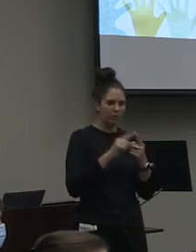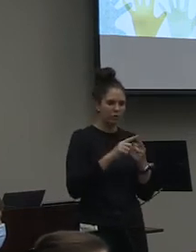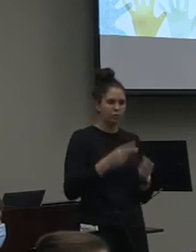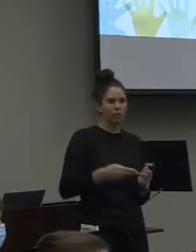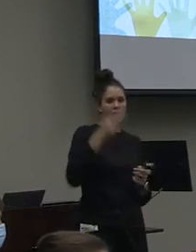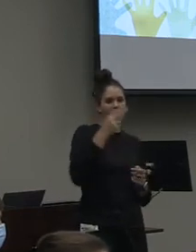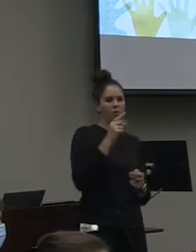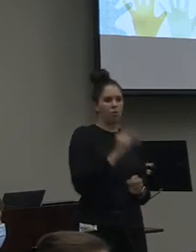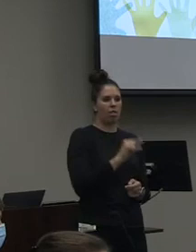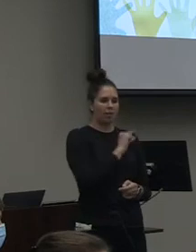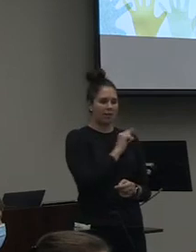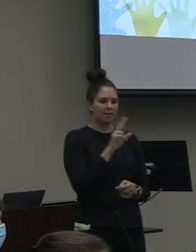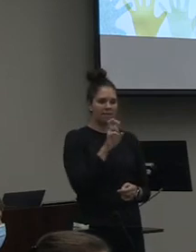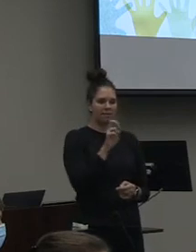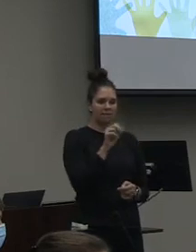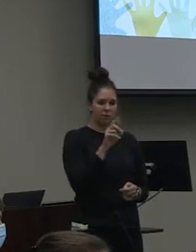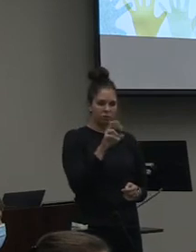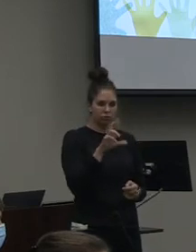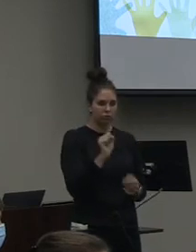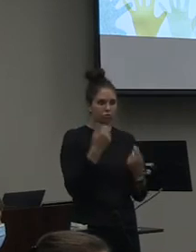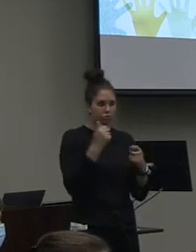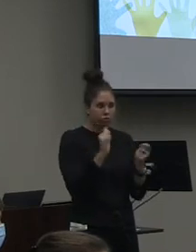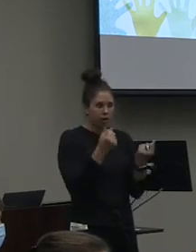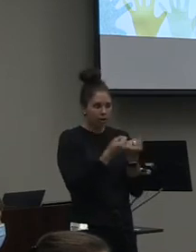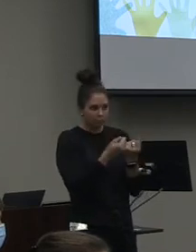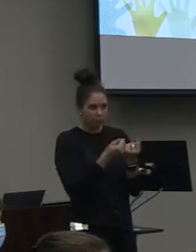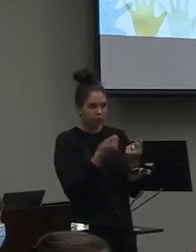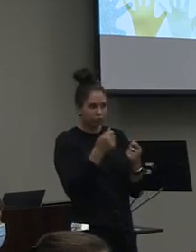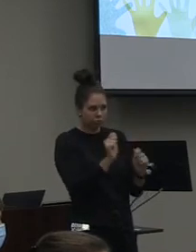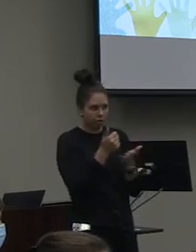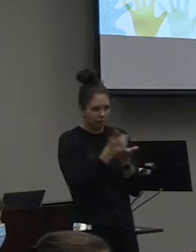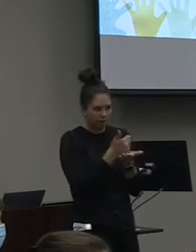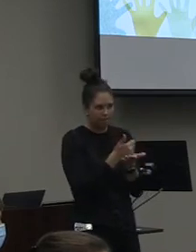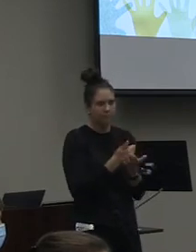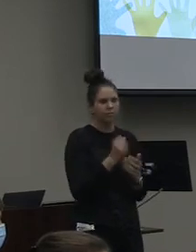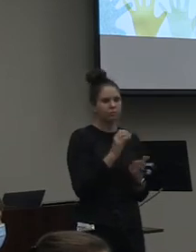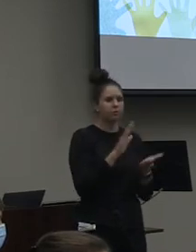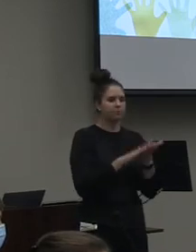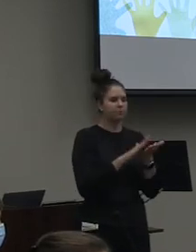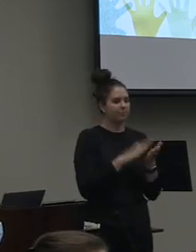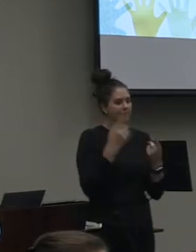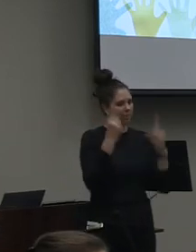quality vendors to be able to support districts. So, kudos.